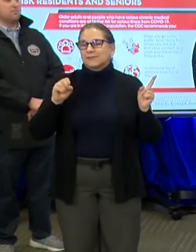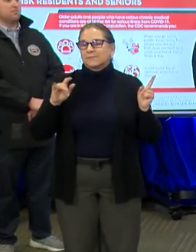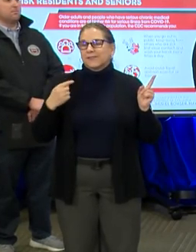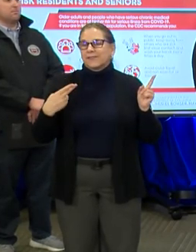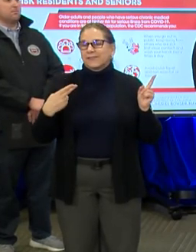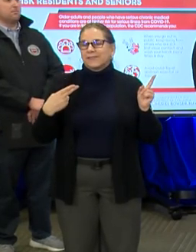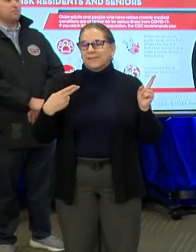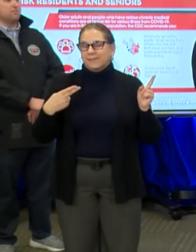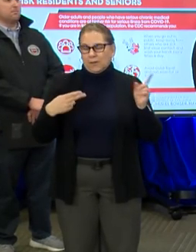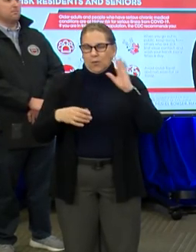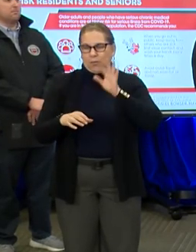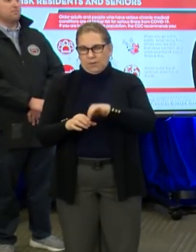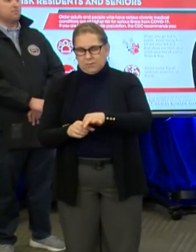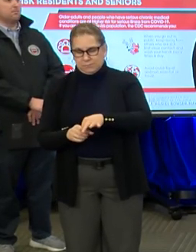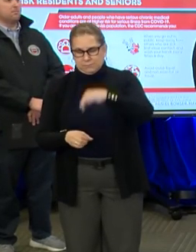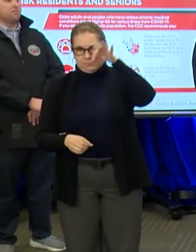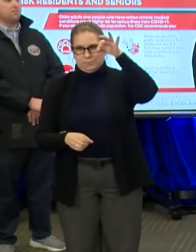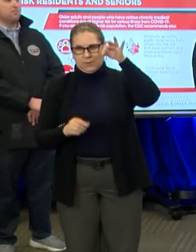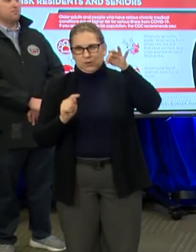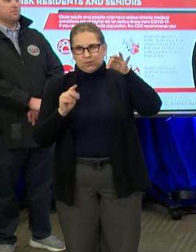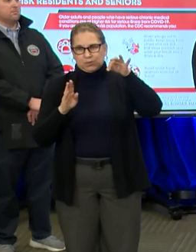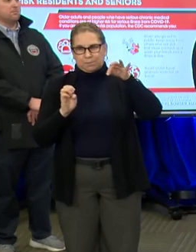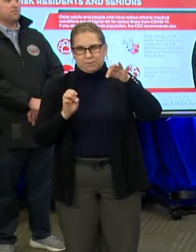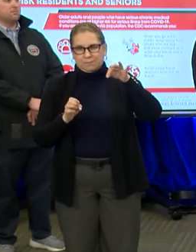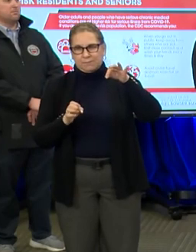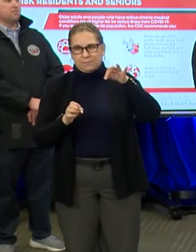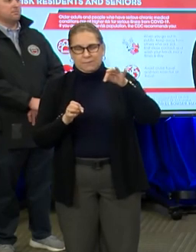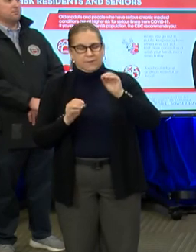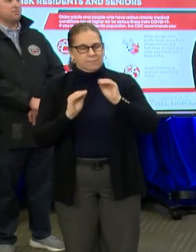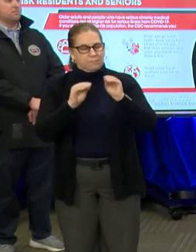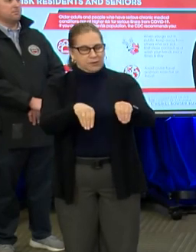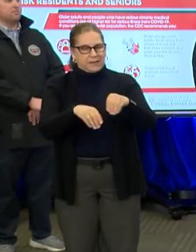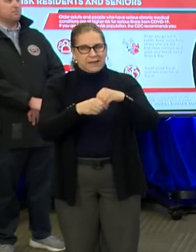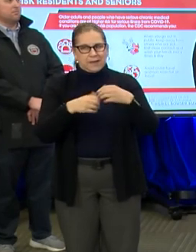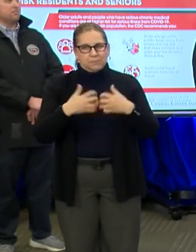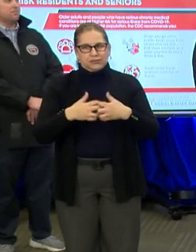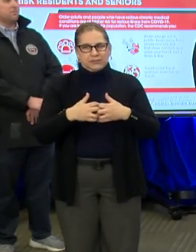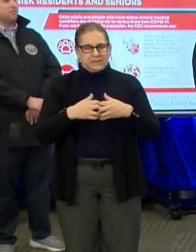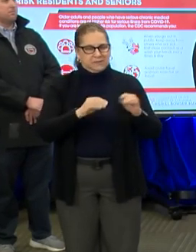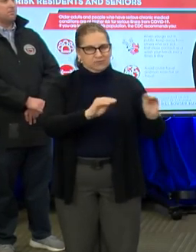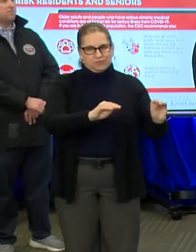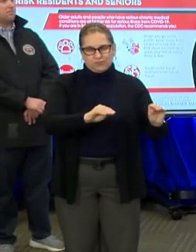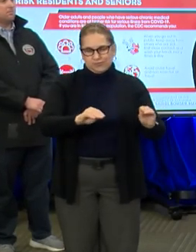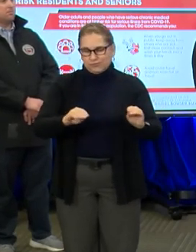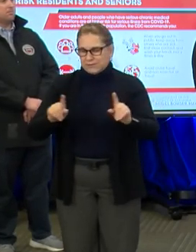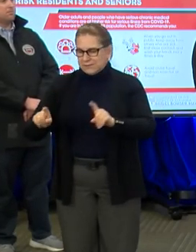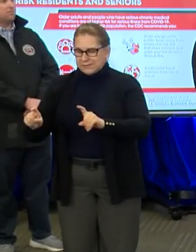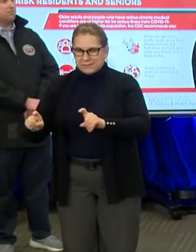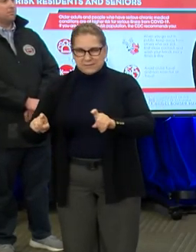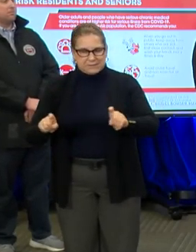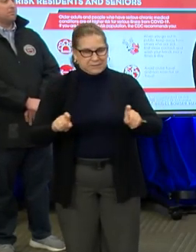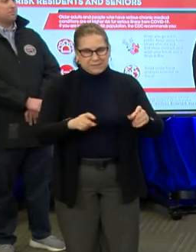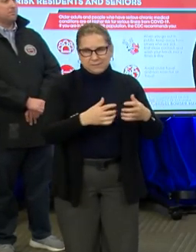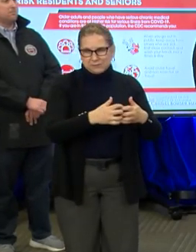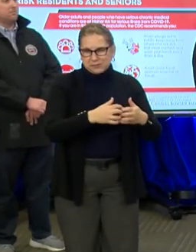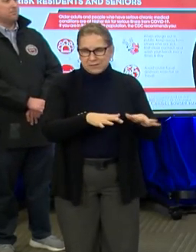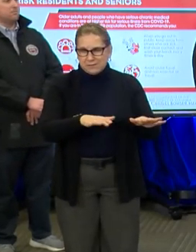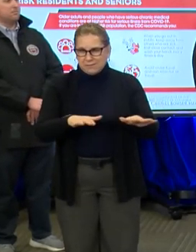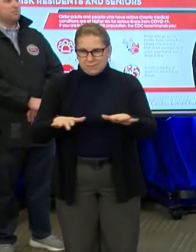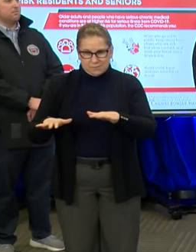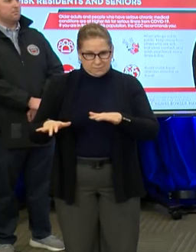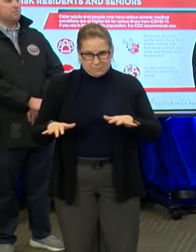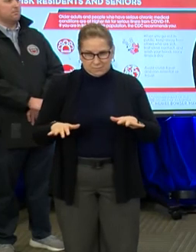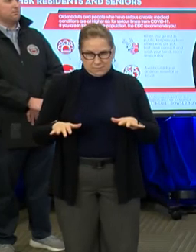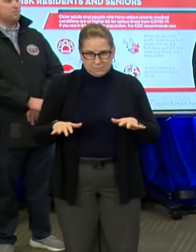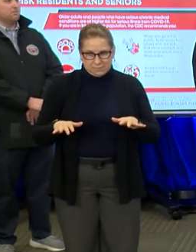they put it into several different types of instruments or platforms that Dr. Smith mentioned. the more platforms that a laboratory has and the different